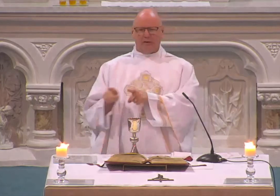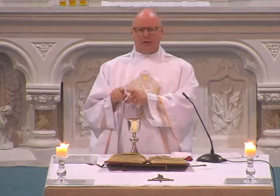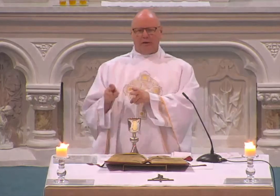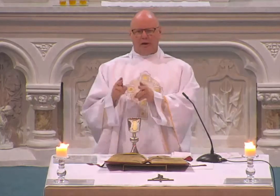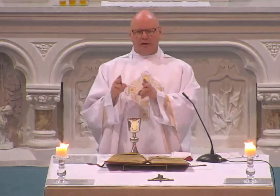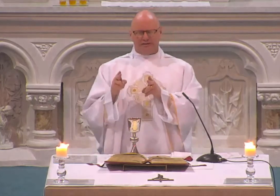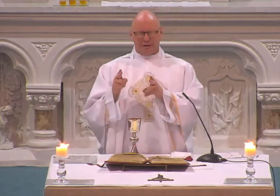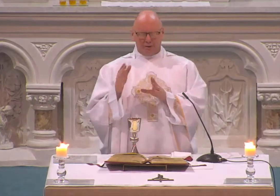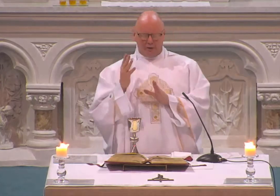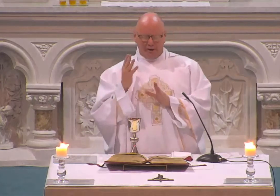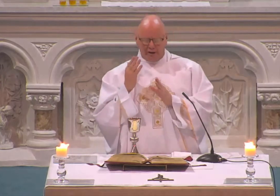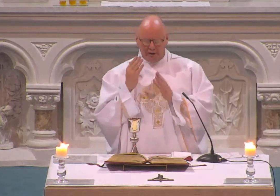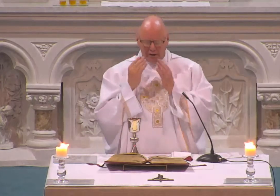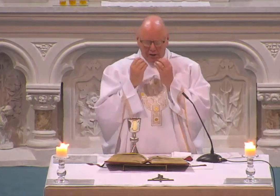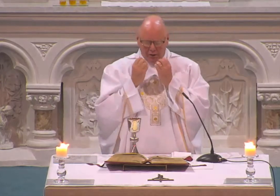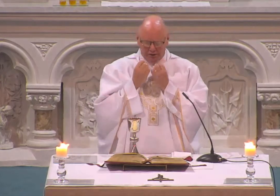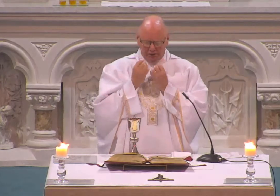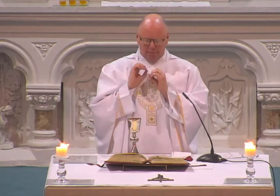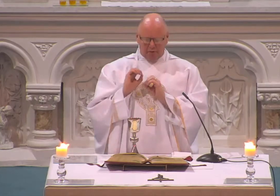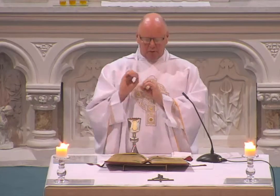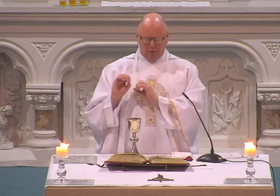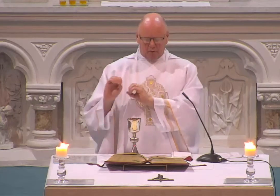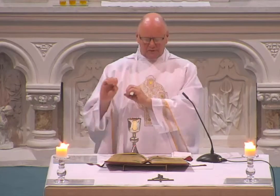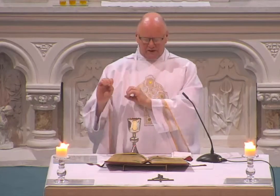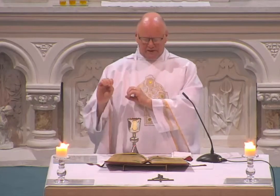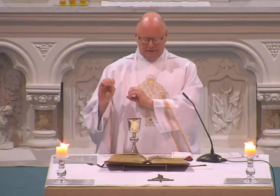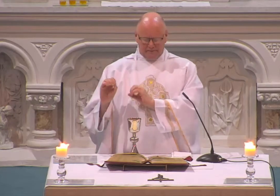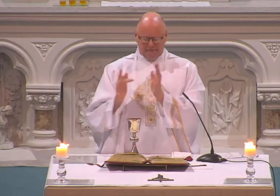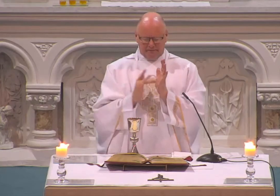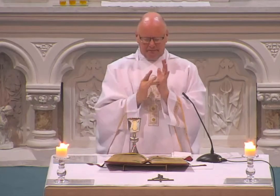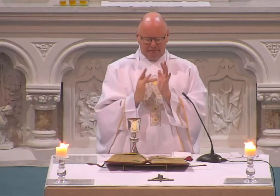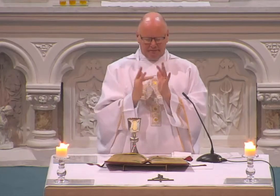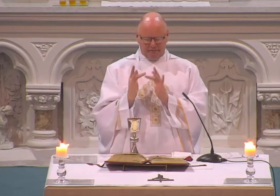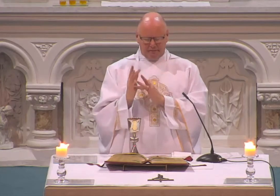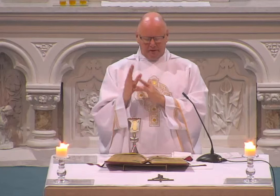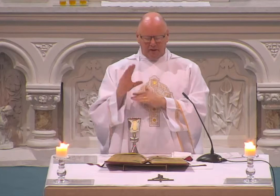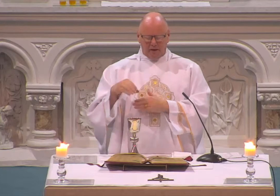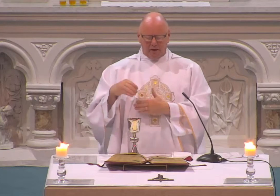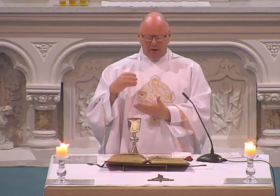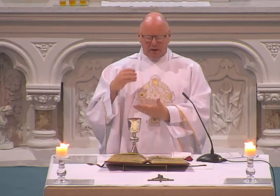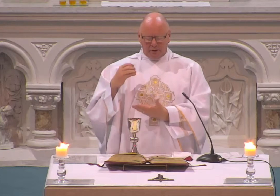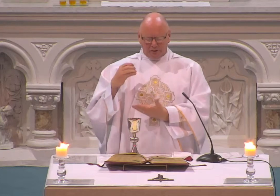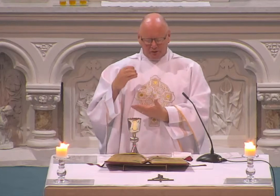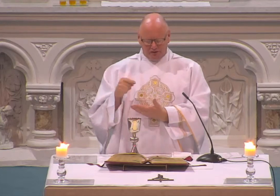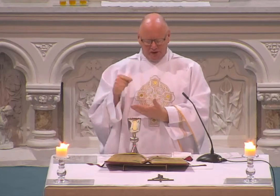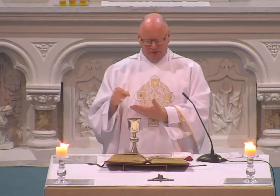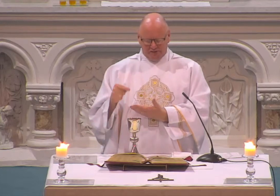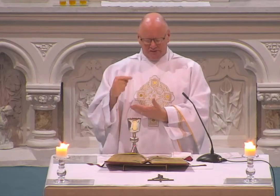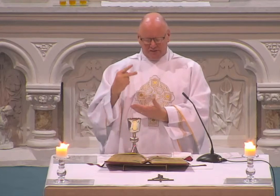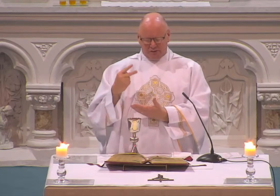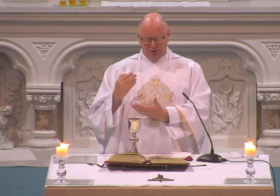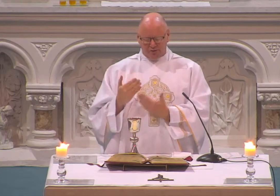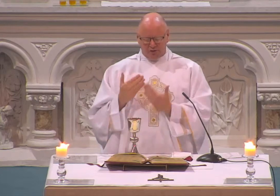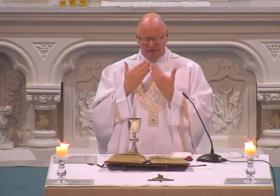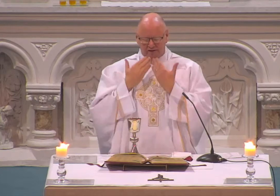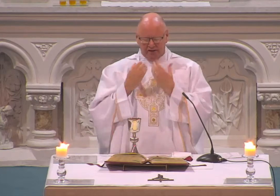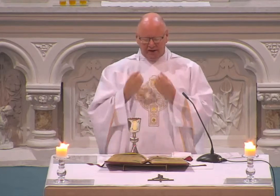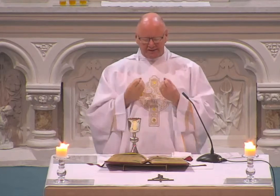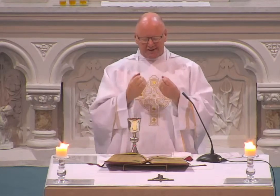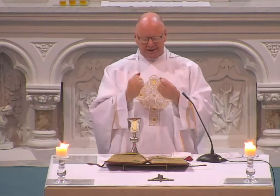In a similar way, when supper was ended, he took the chalice, and once more giving thanks, he gave it to